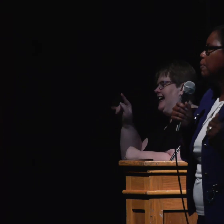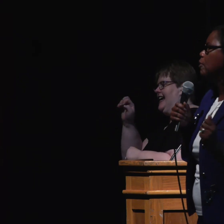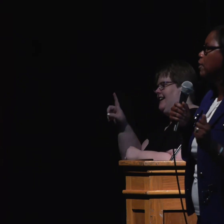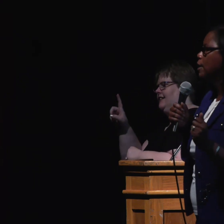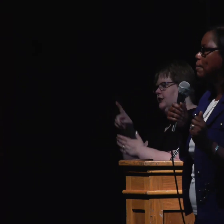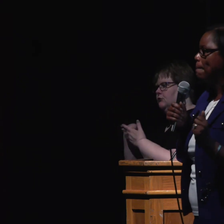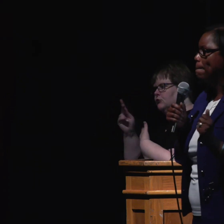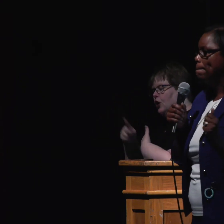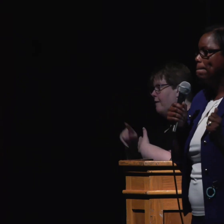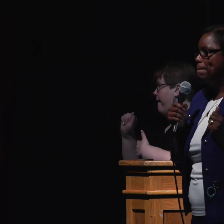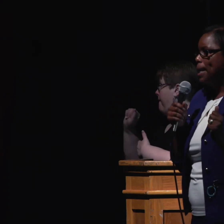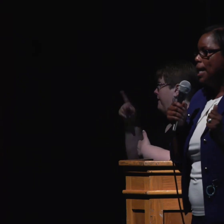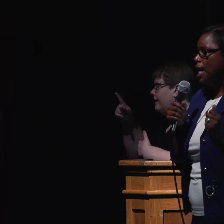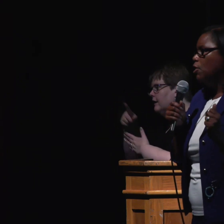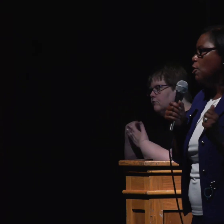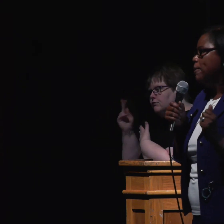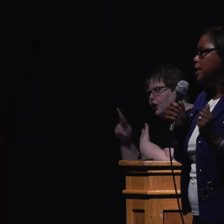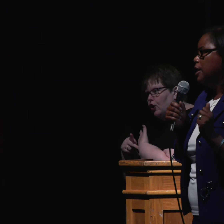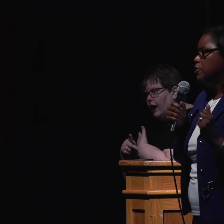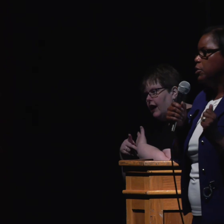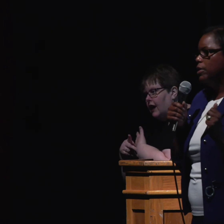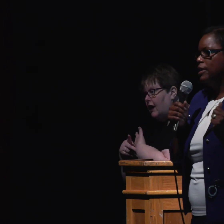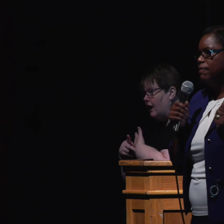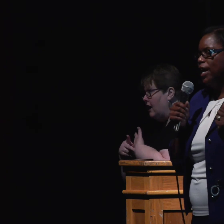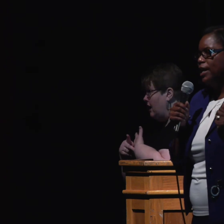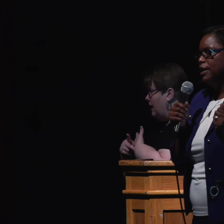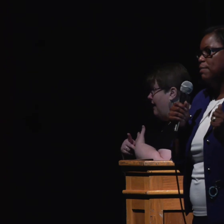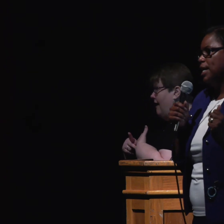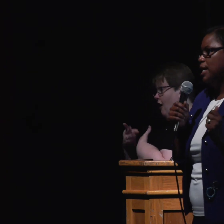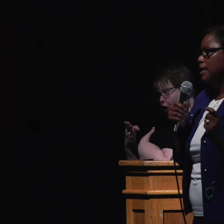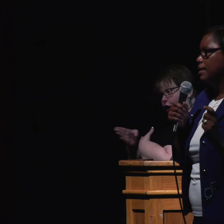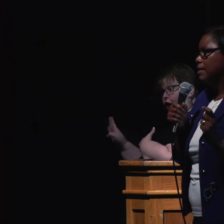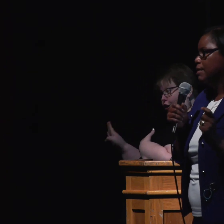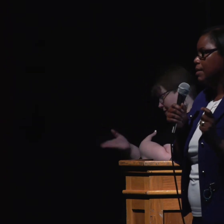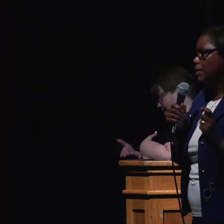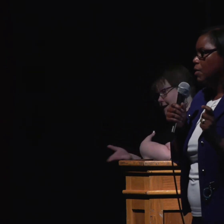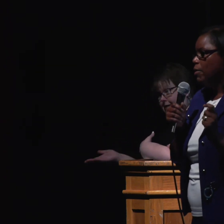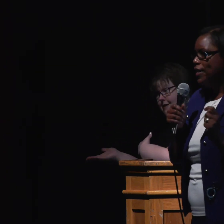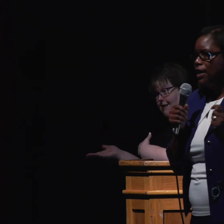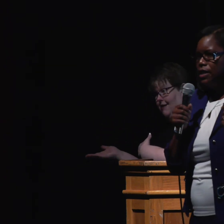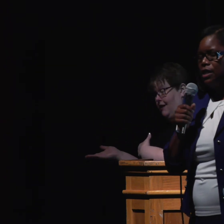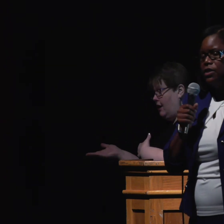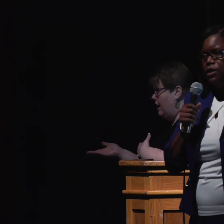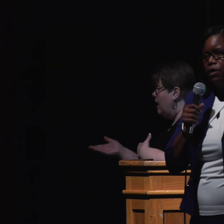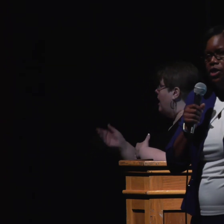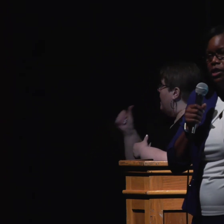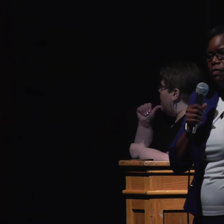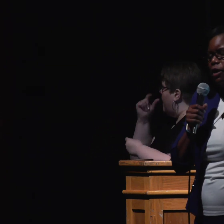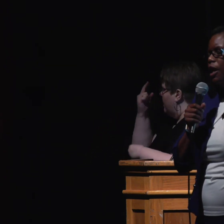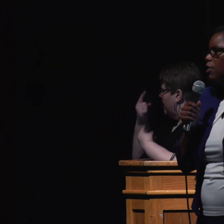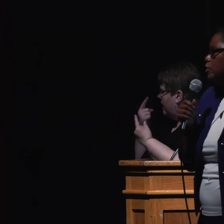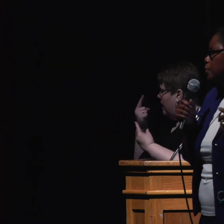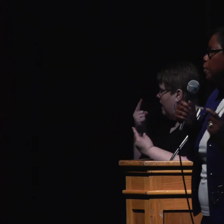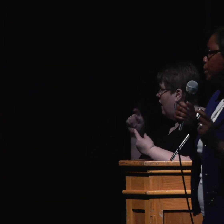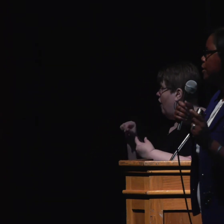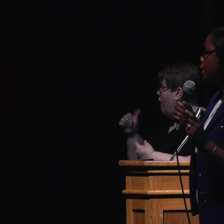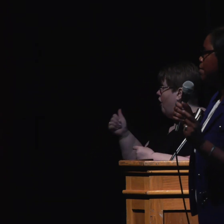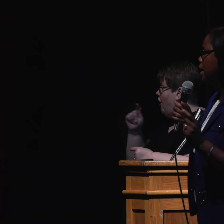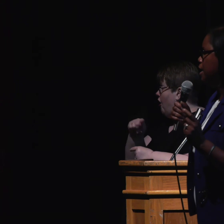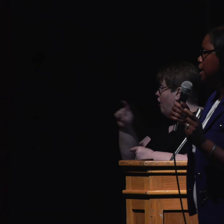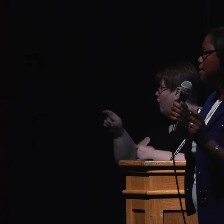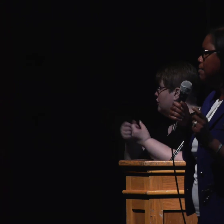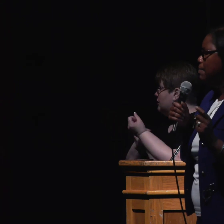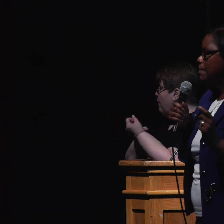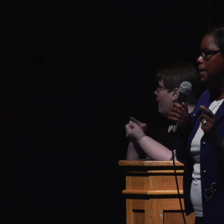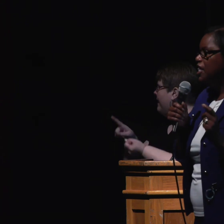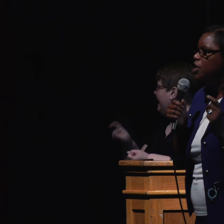AP program. And opening the door and inviting them in without the consideration of what other supports they